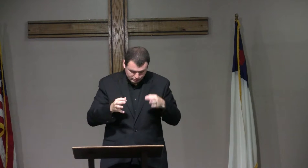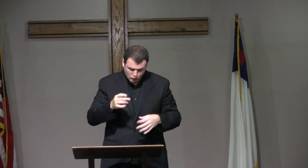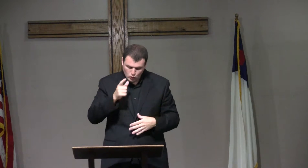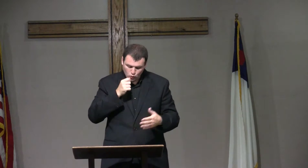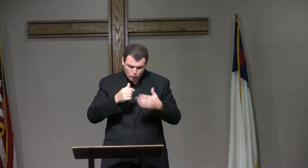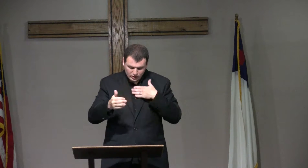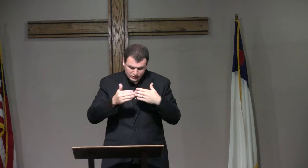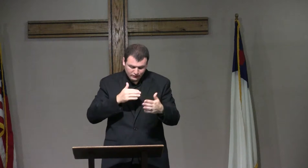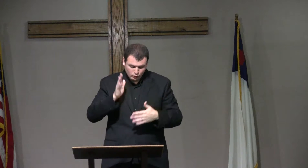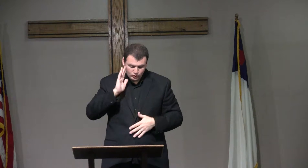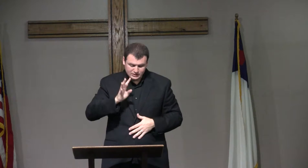danger of the judgment.